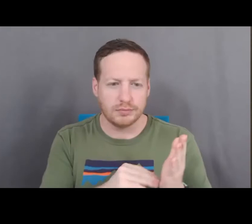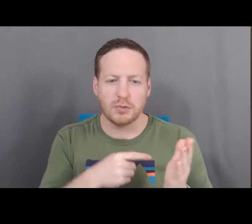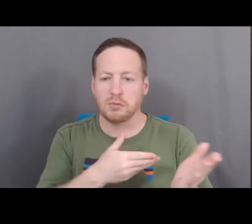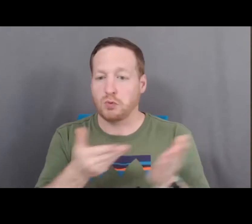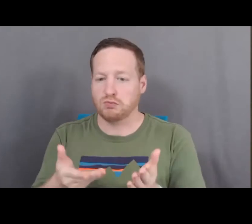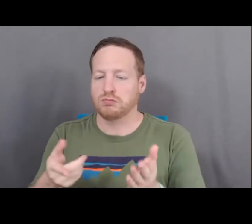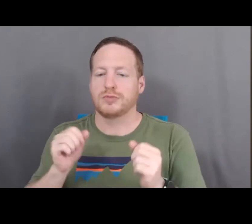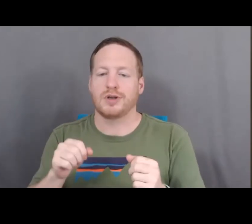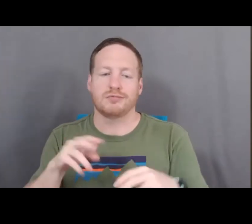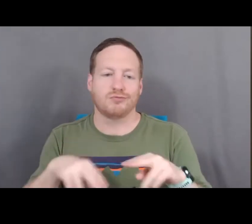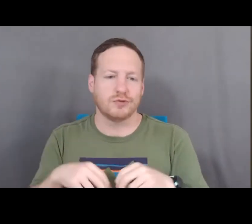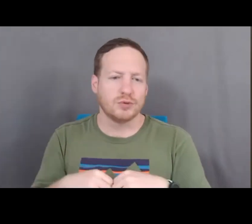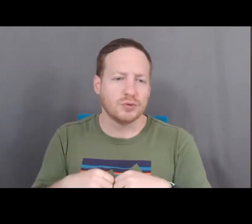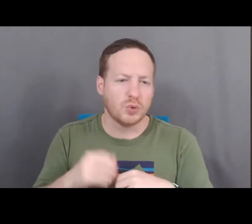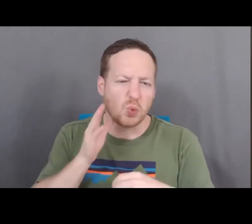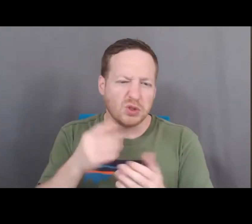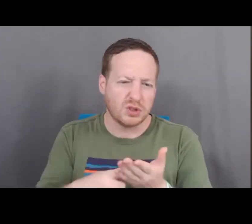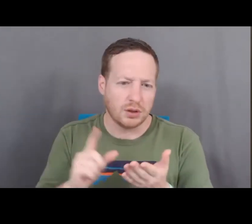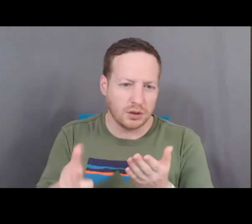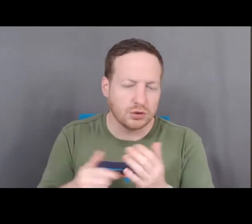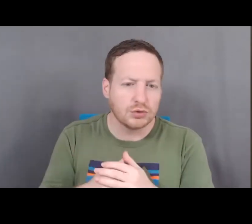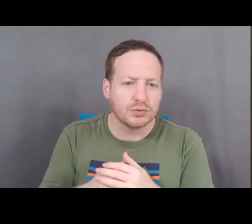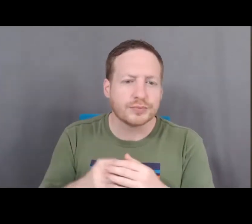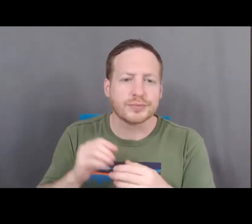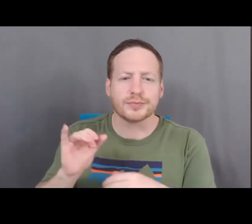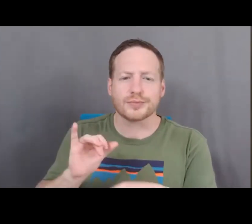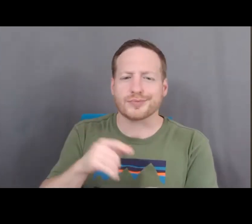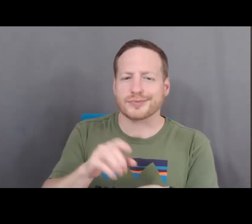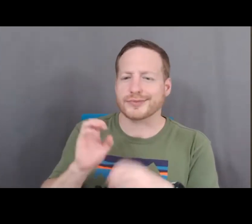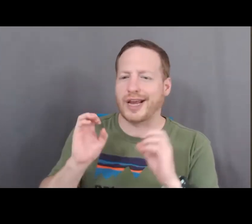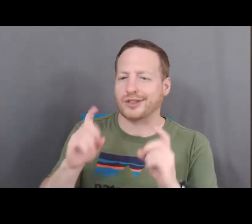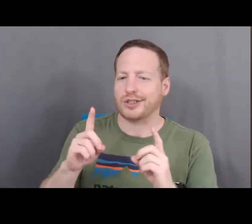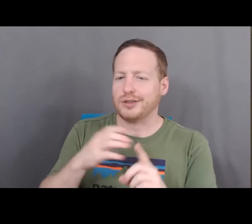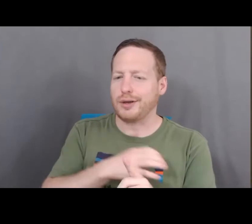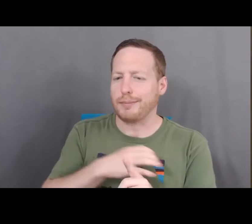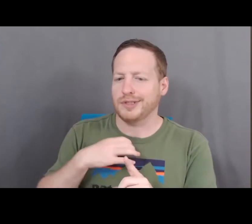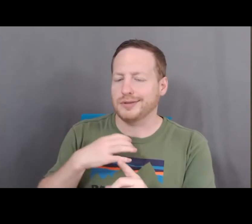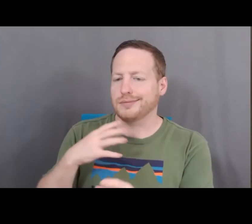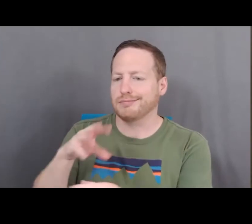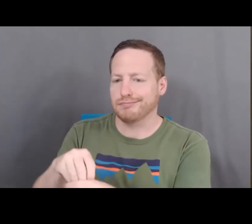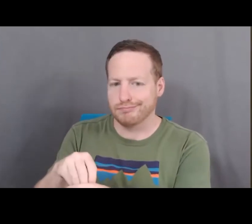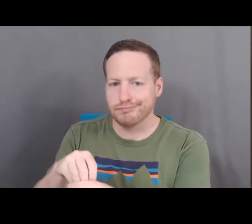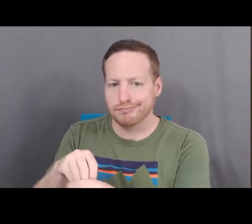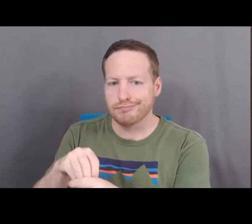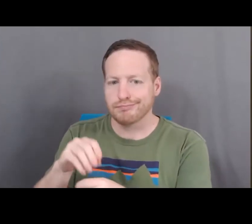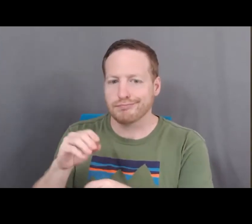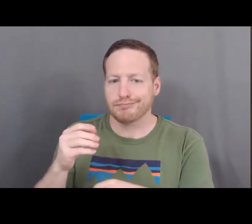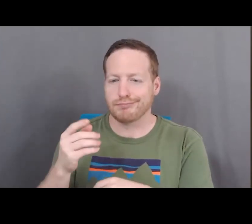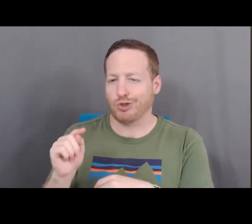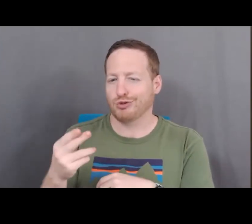to relate to our strategic goals that we've developed, and we will discuss them as part of tonight's meeting. The Education Committee